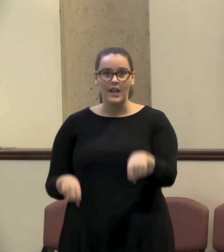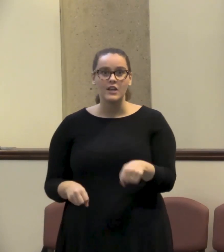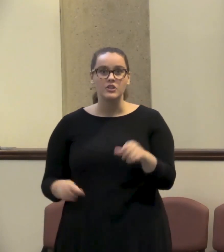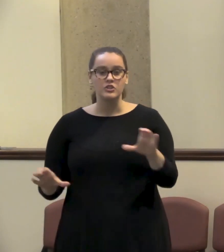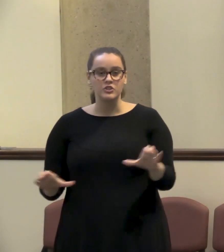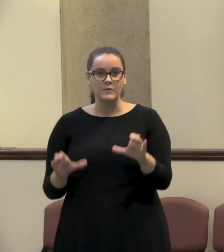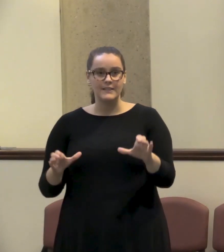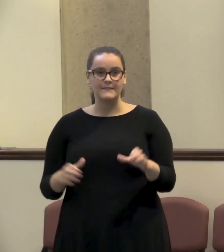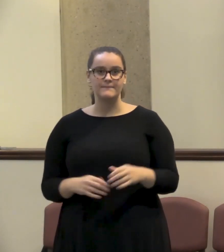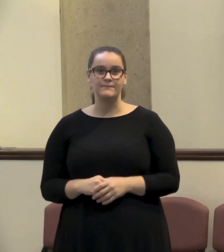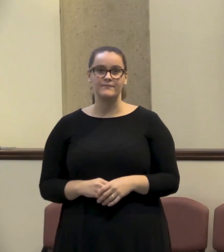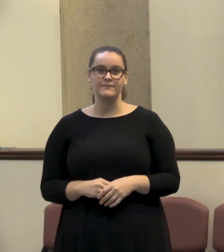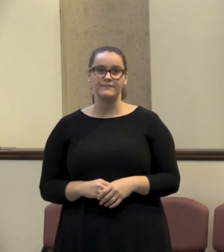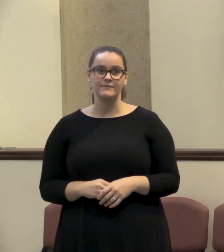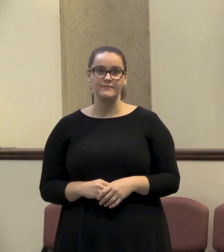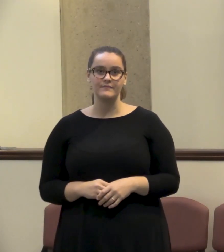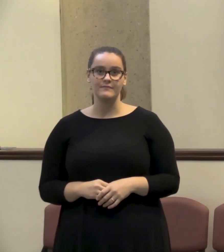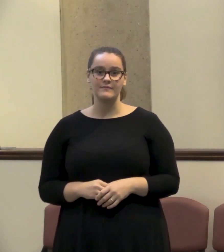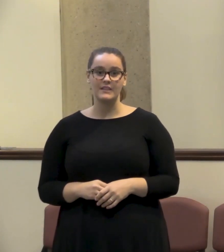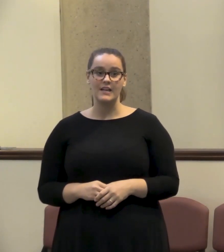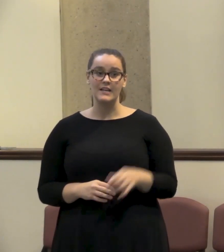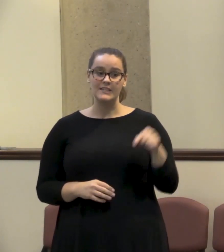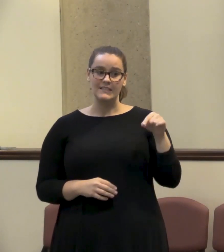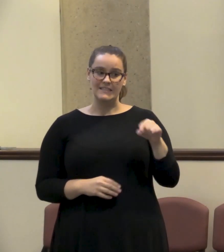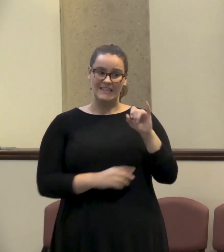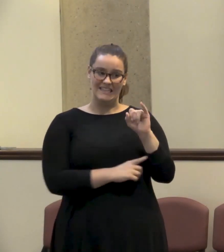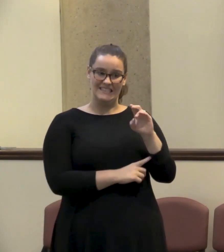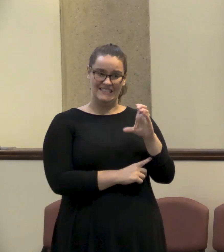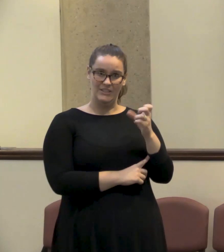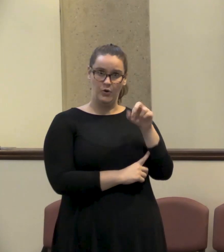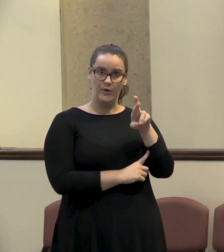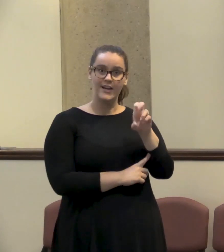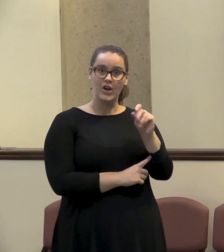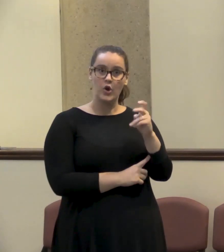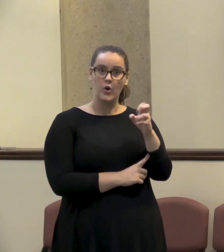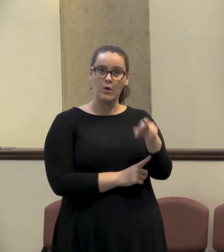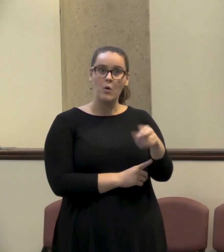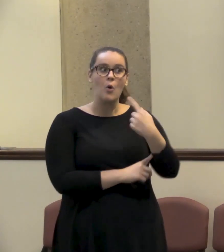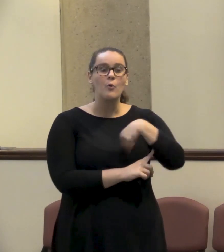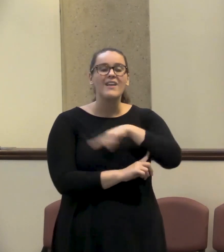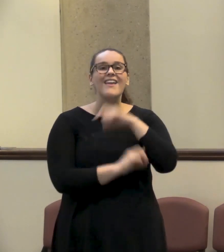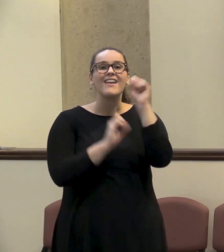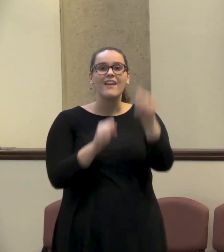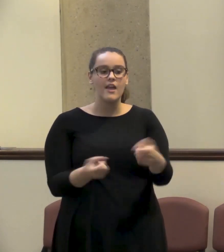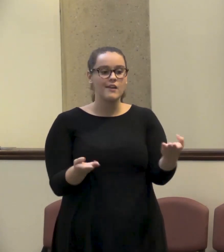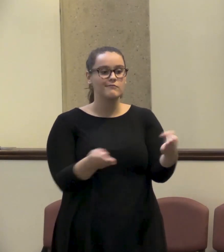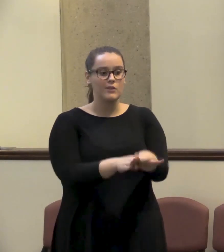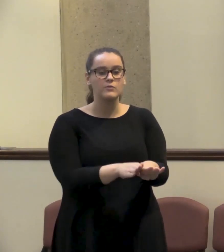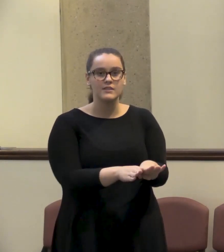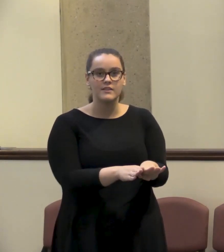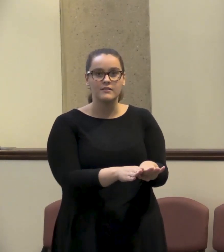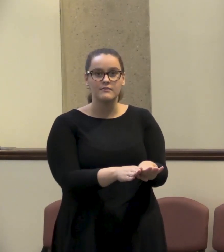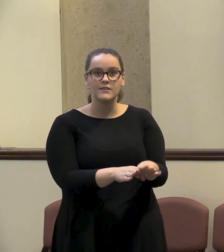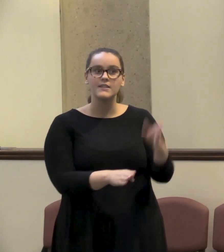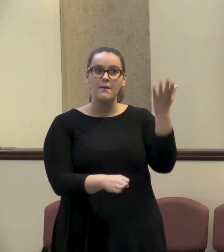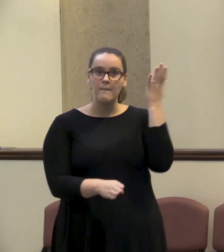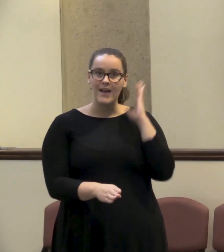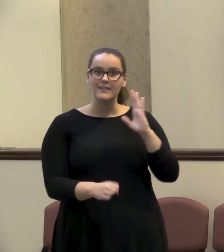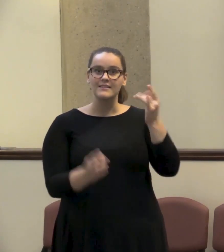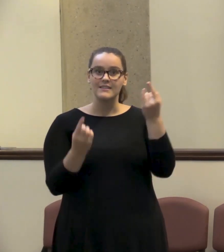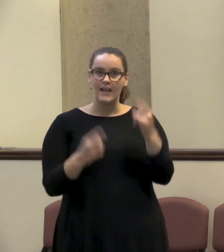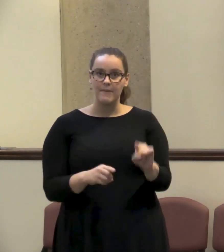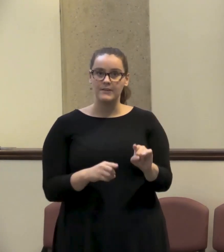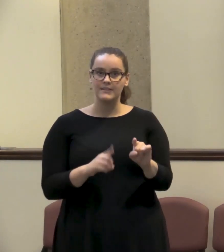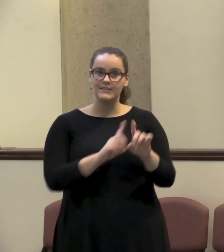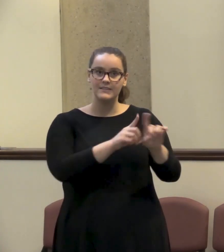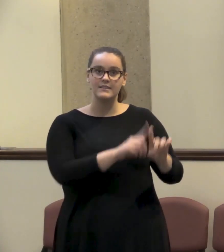all, the incinerator is doable. Other people have done this. You know, Montgomery County's got to get over itself. We've got to